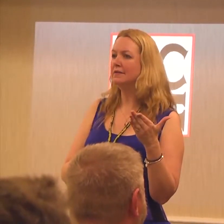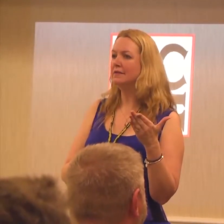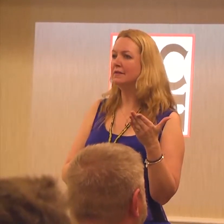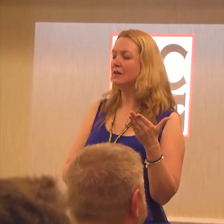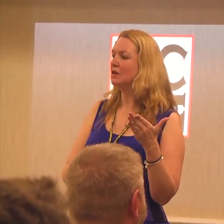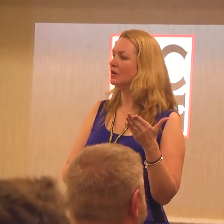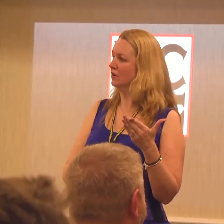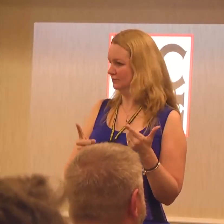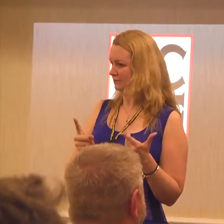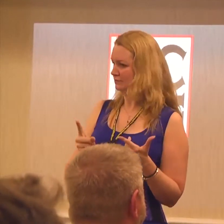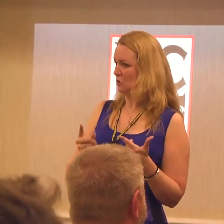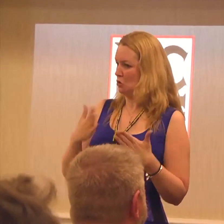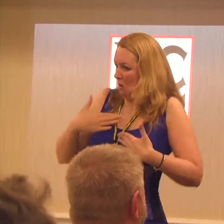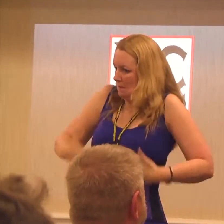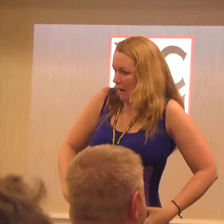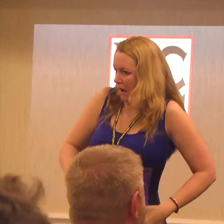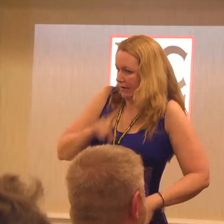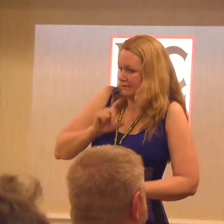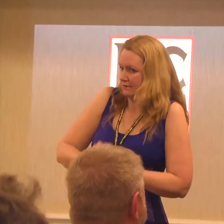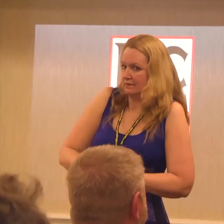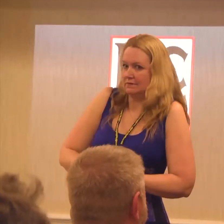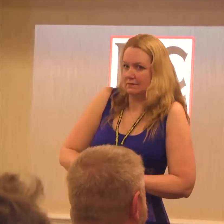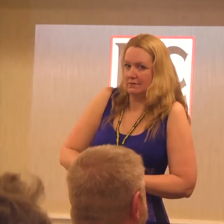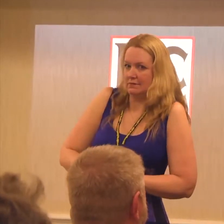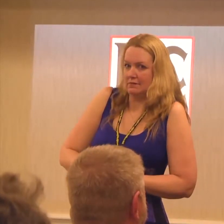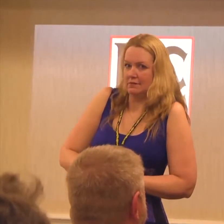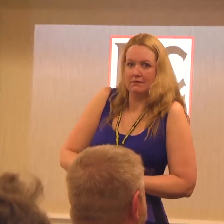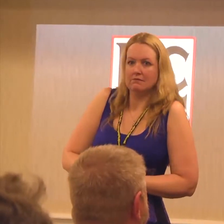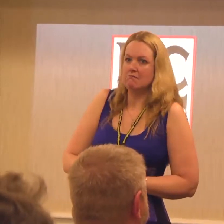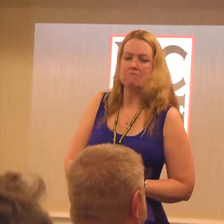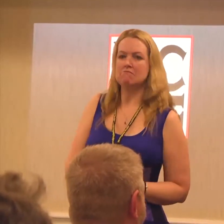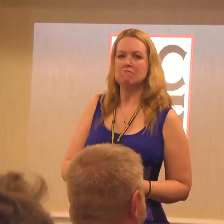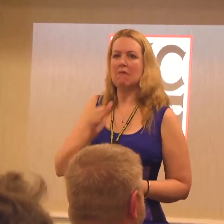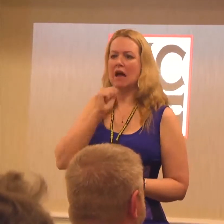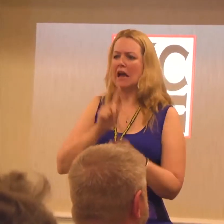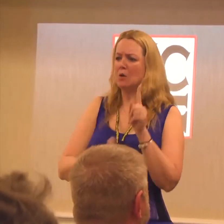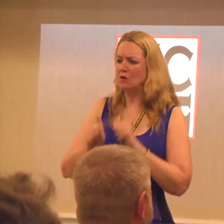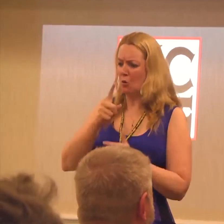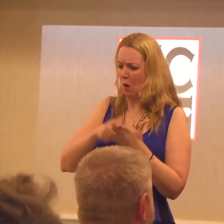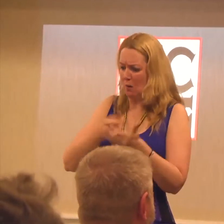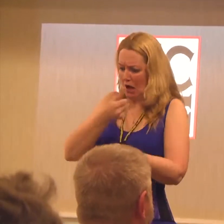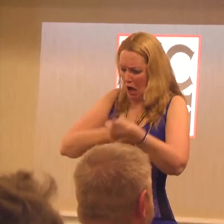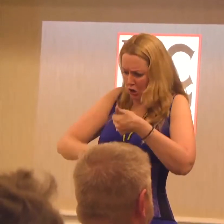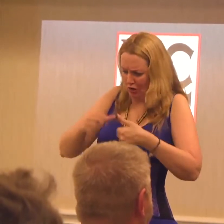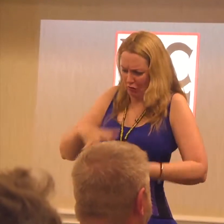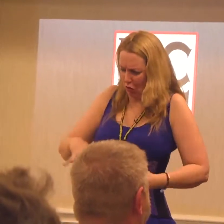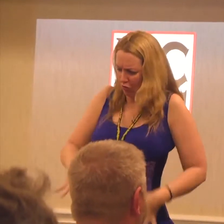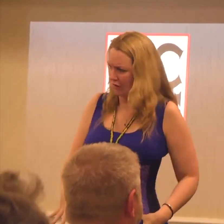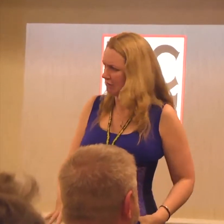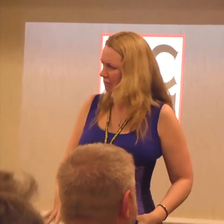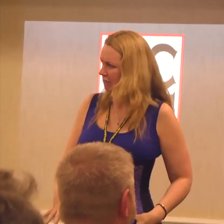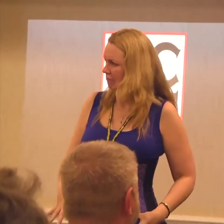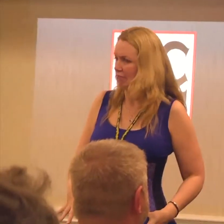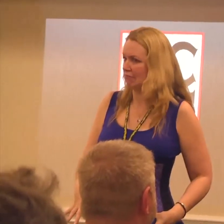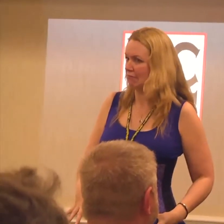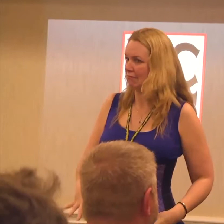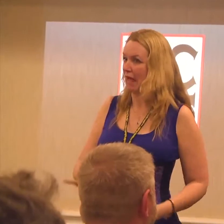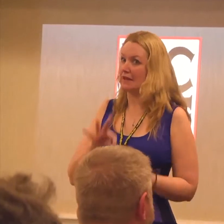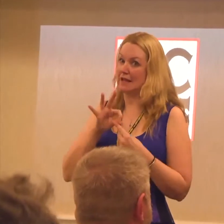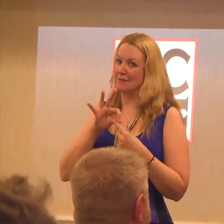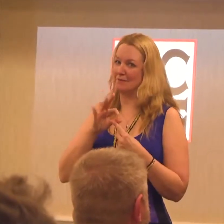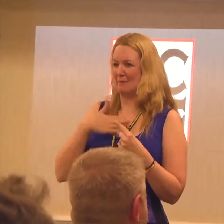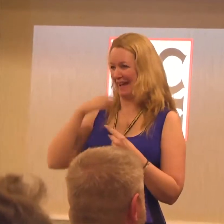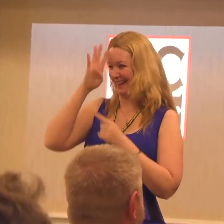gender you were born to. I didn't question what was under the clothing, except in my sexual